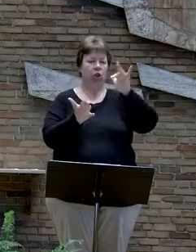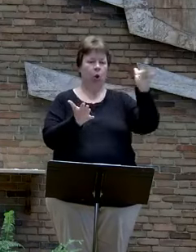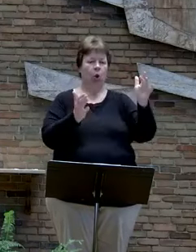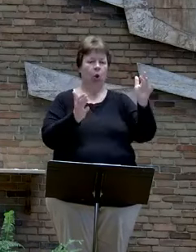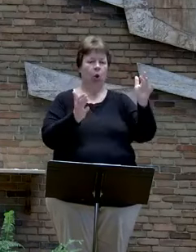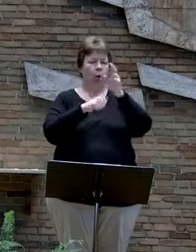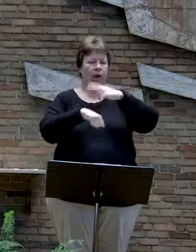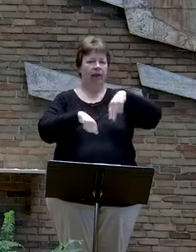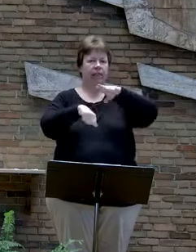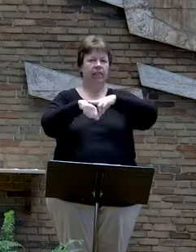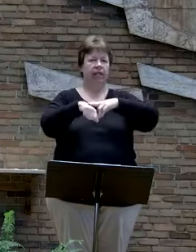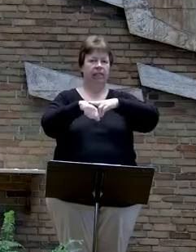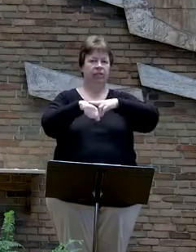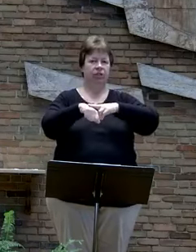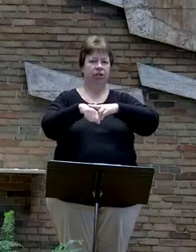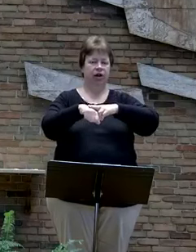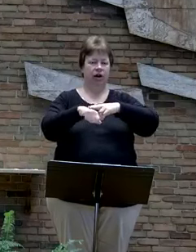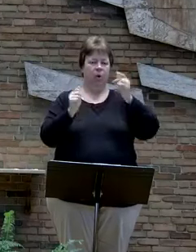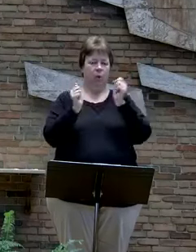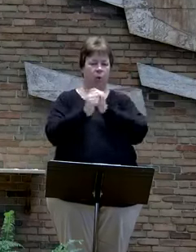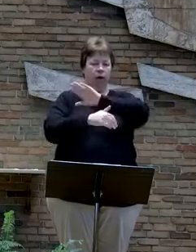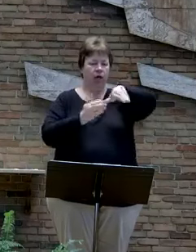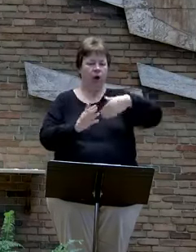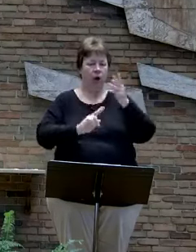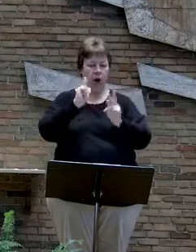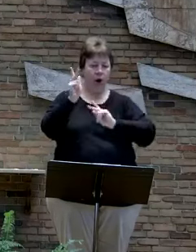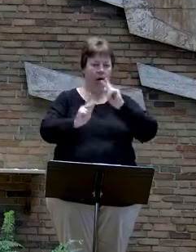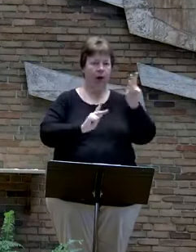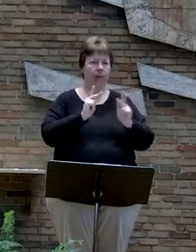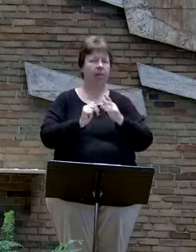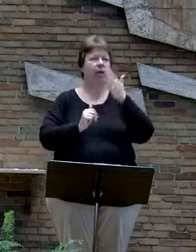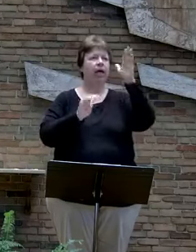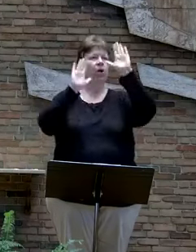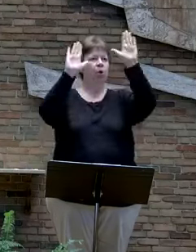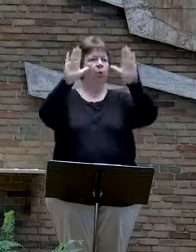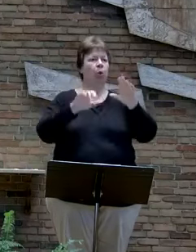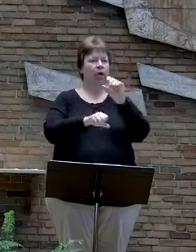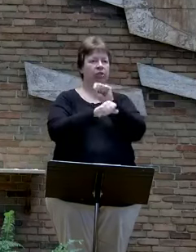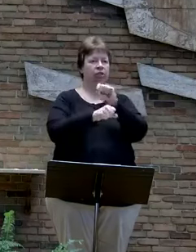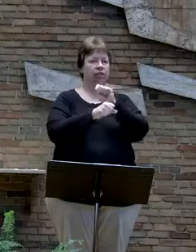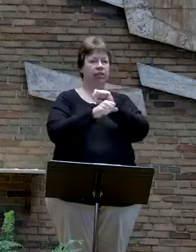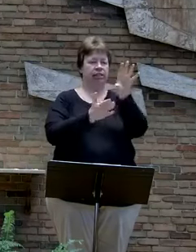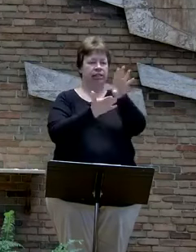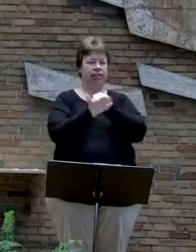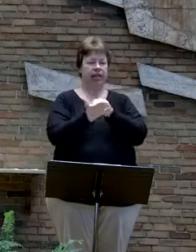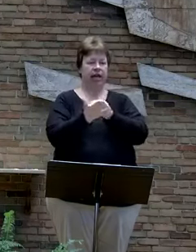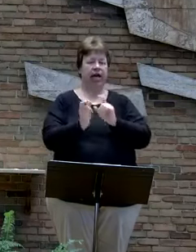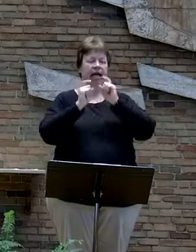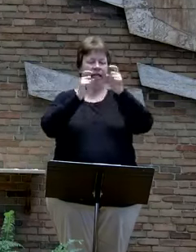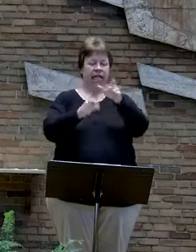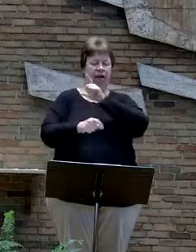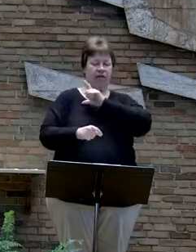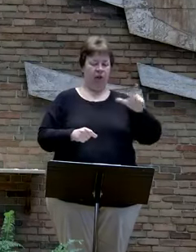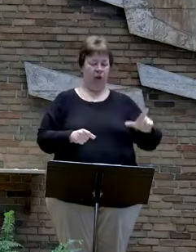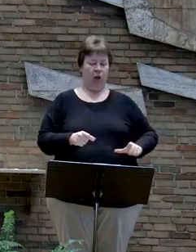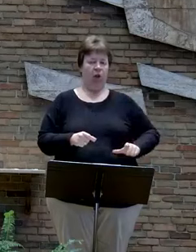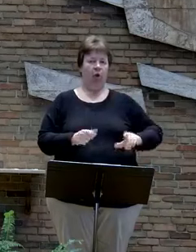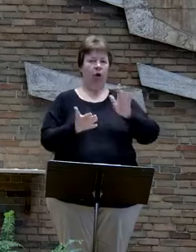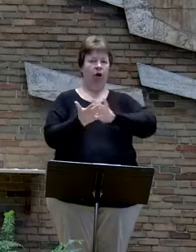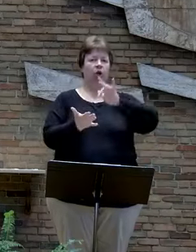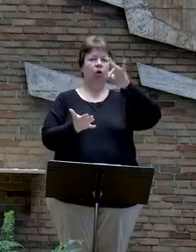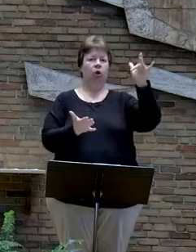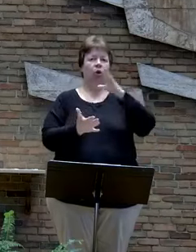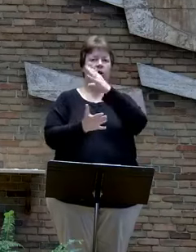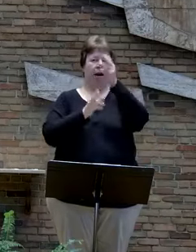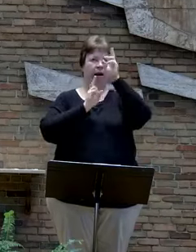the nations, among all peoples, his wondrous deeds. Give the Lord